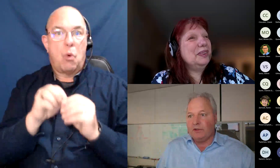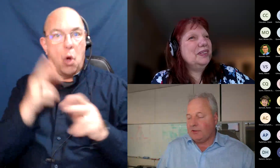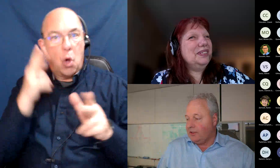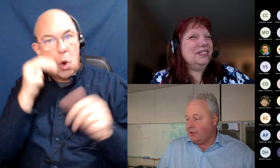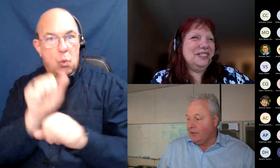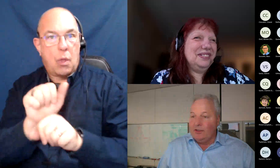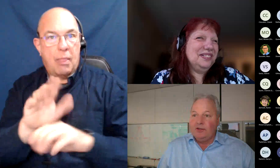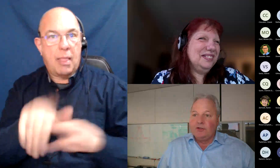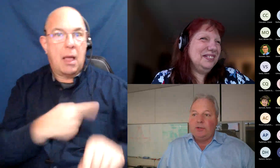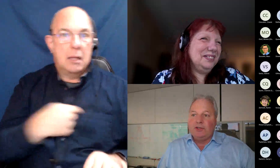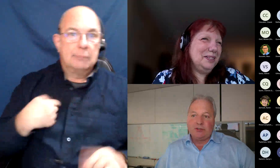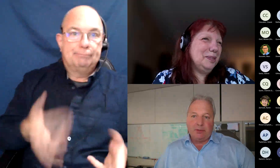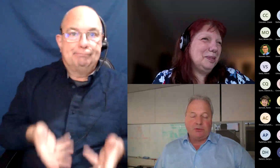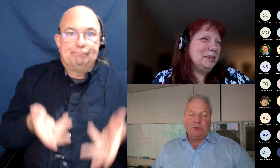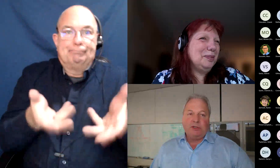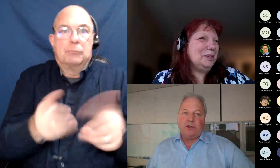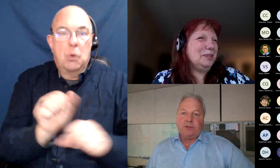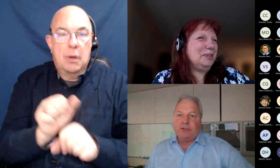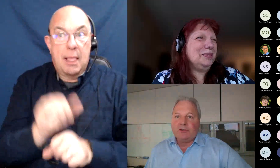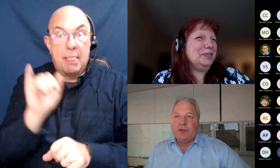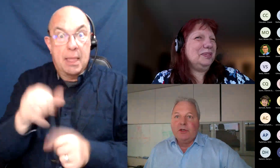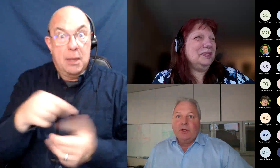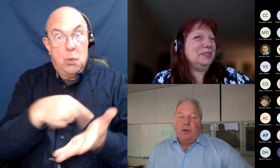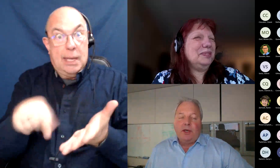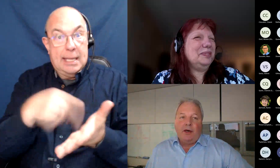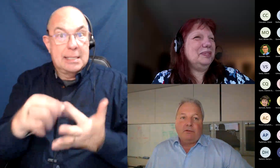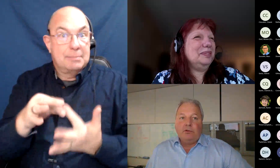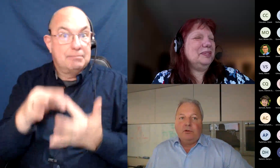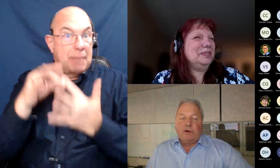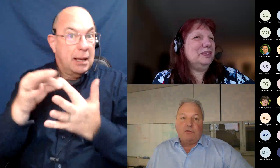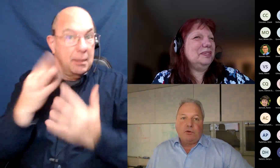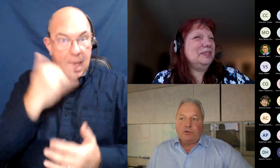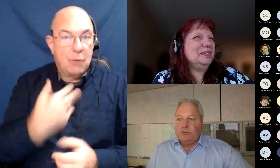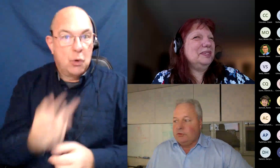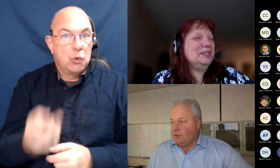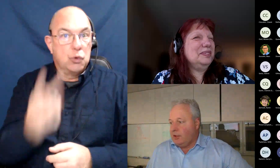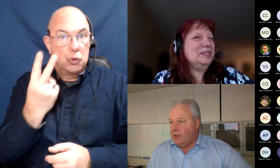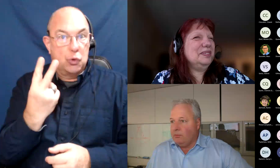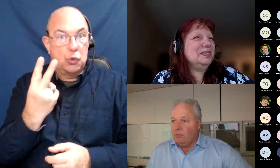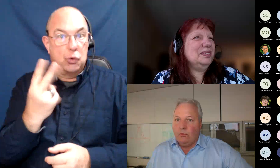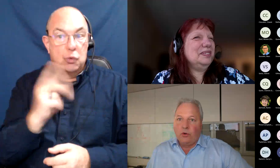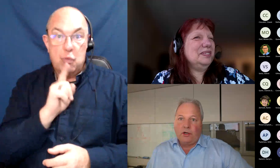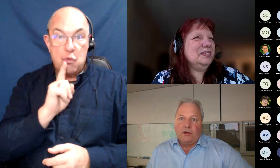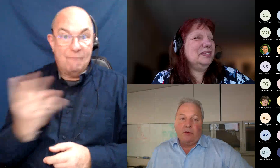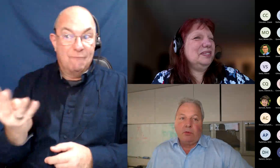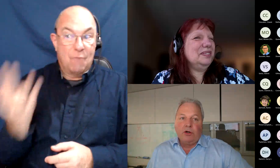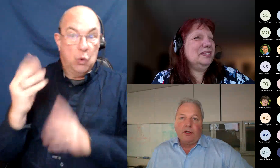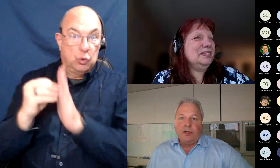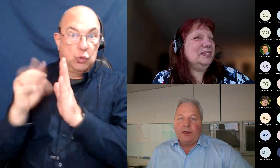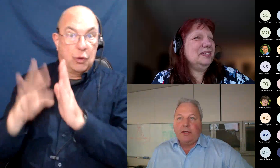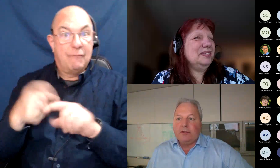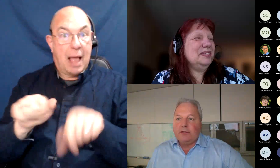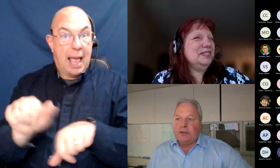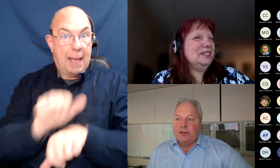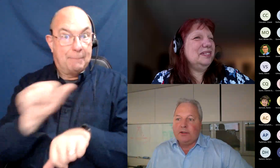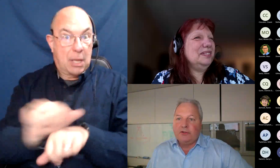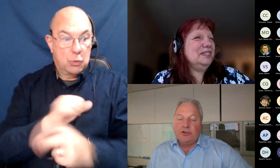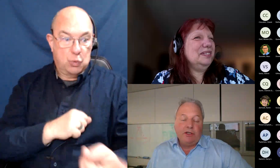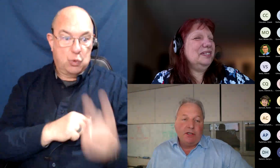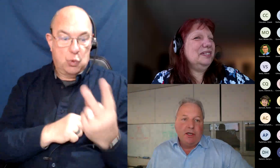the rest of us. And this week is a special week for us because we have two of our four students work out of Alberta,